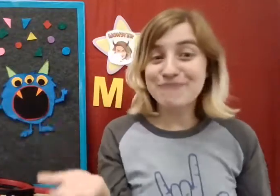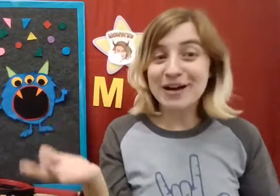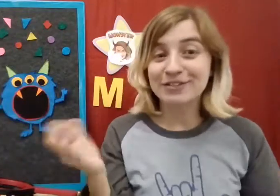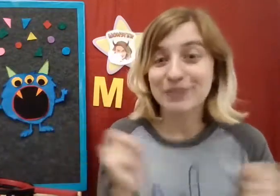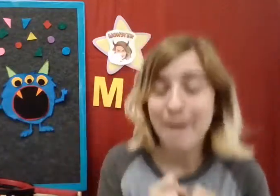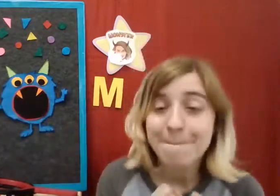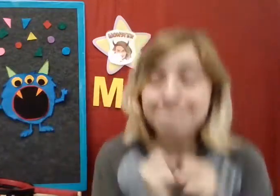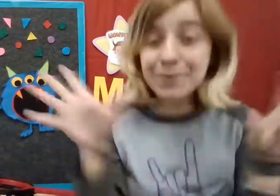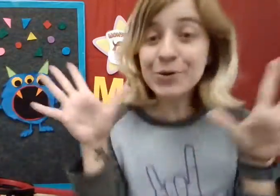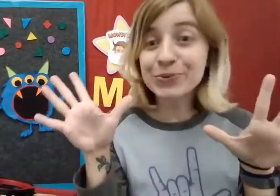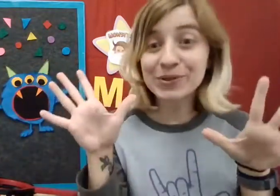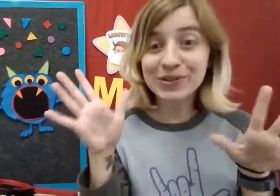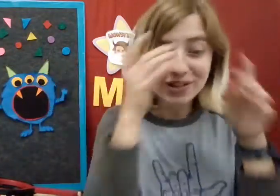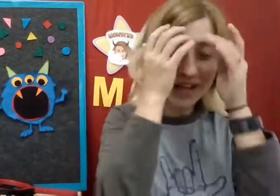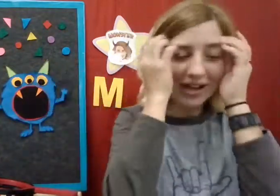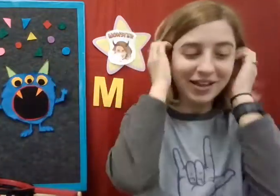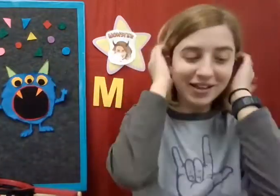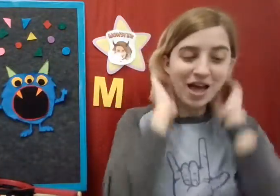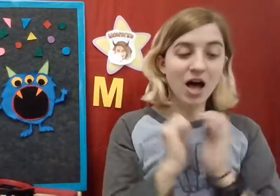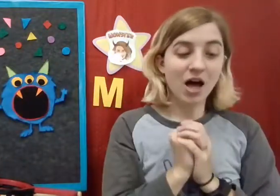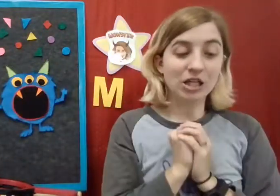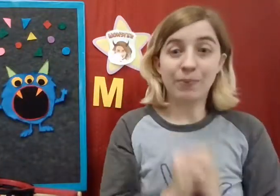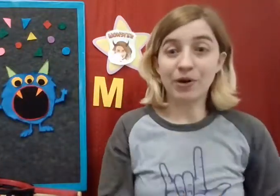about. Boo! You put